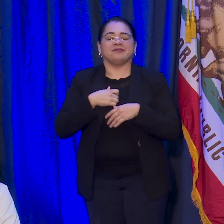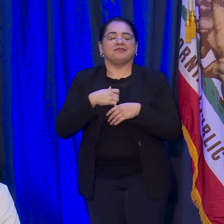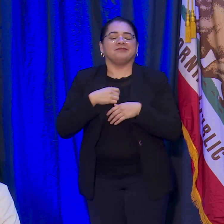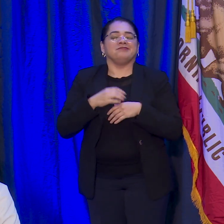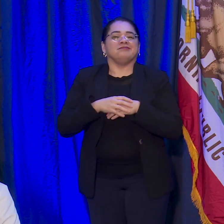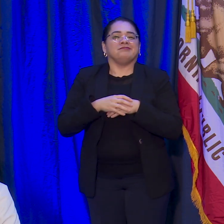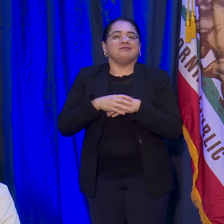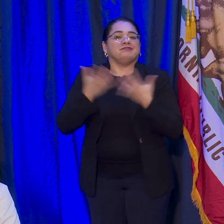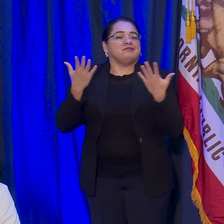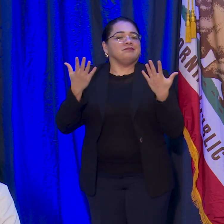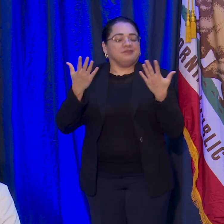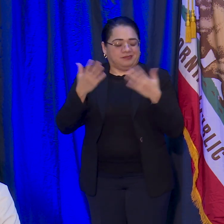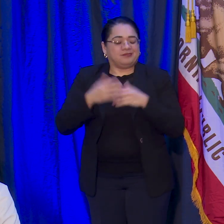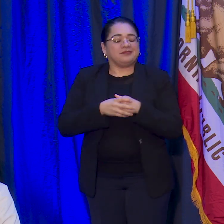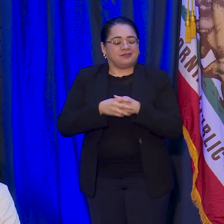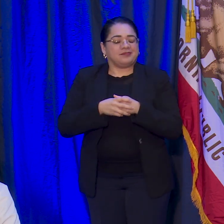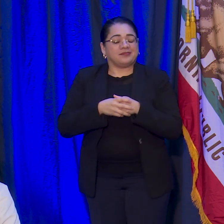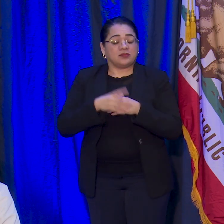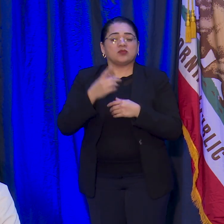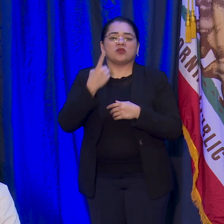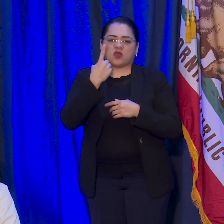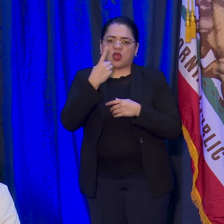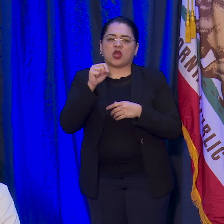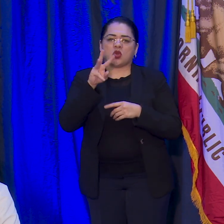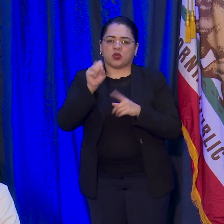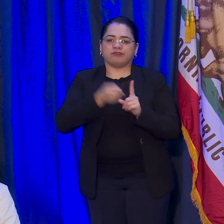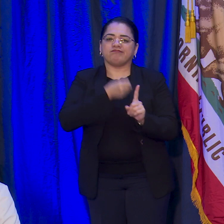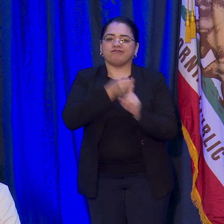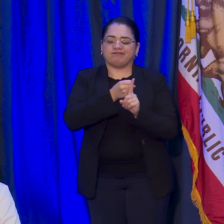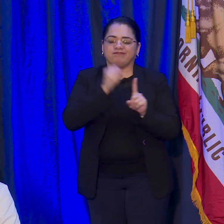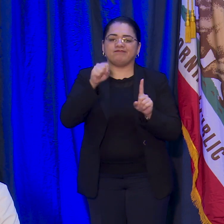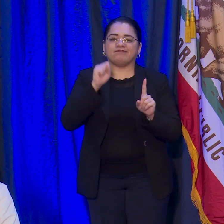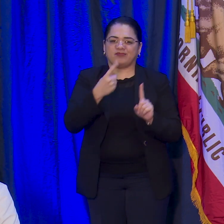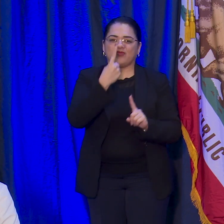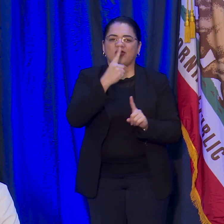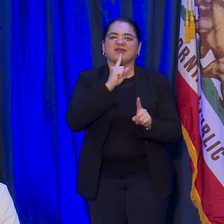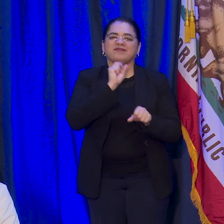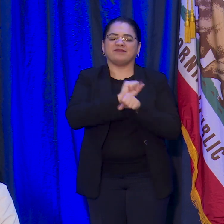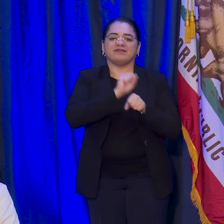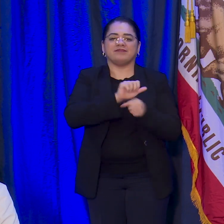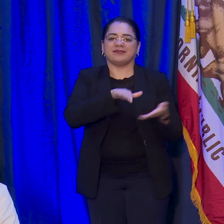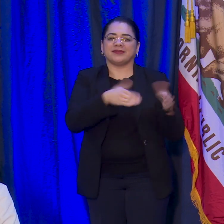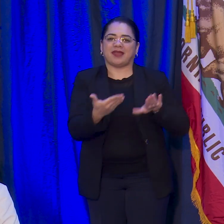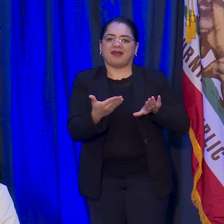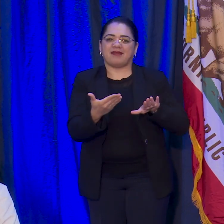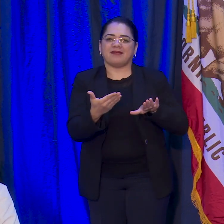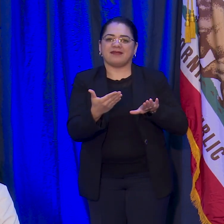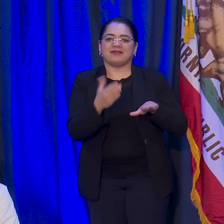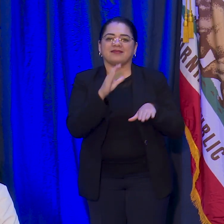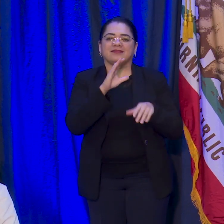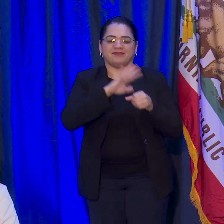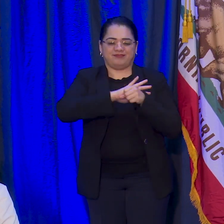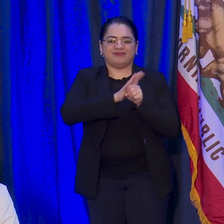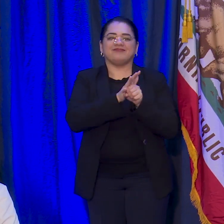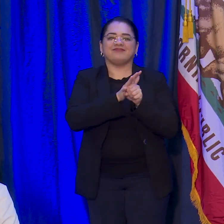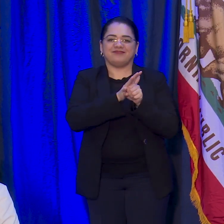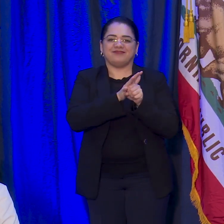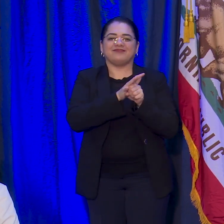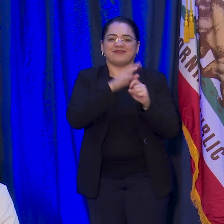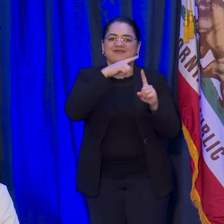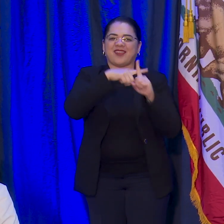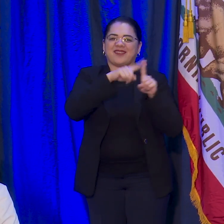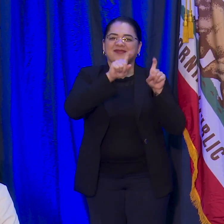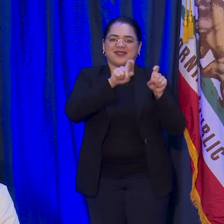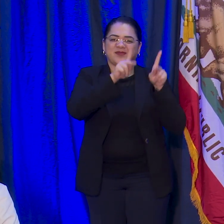that unfortunately and sadly, we have confirmed the first death from coronavirus, from